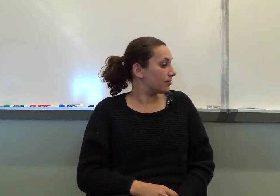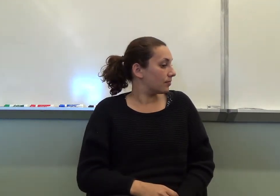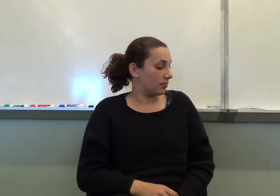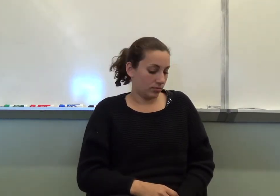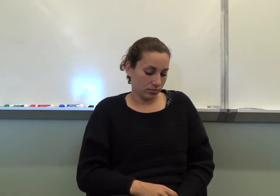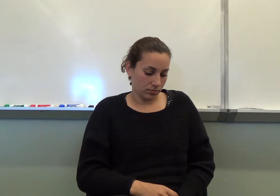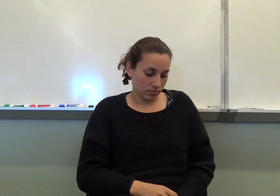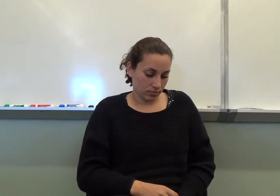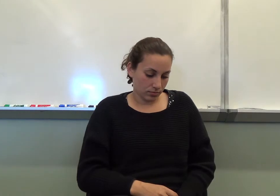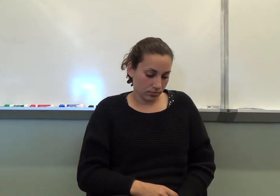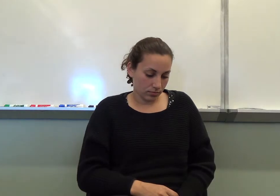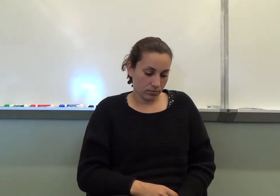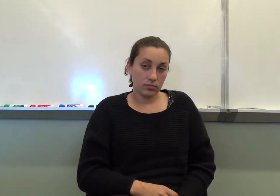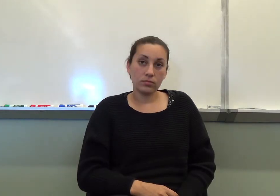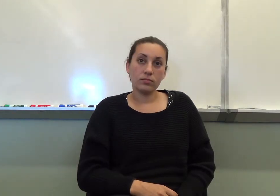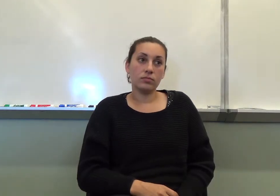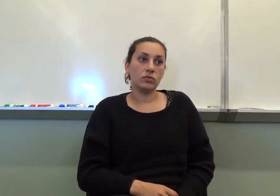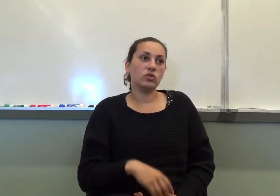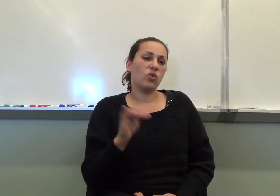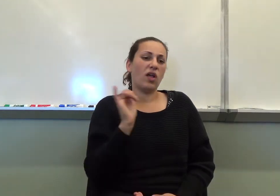So it's called playing around with angles.